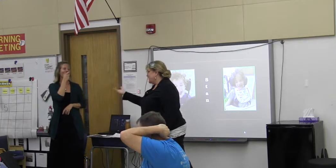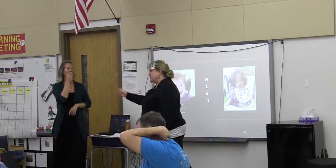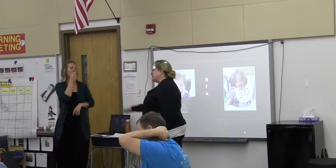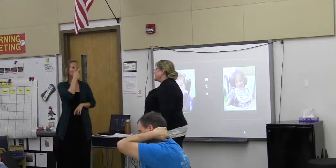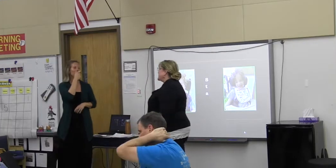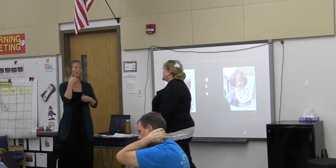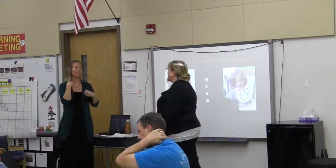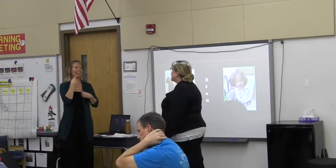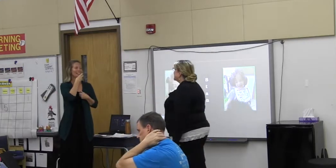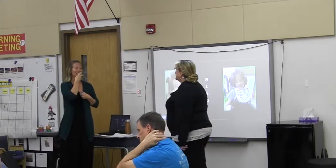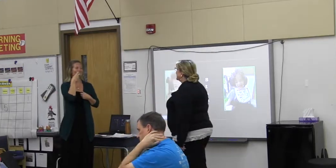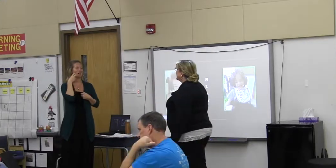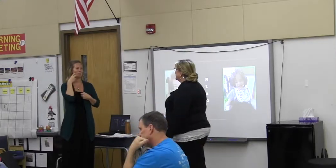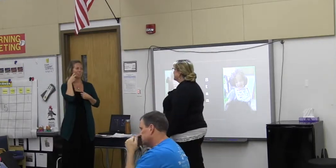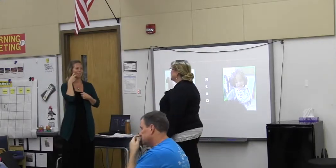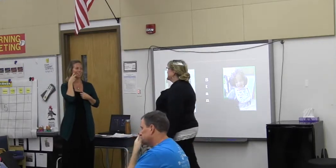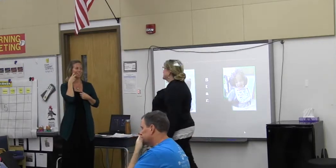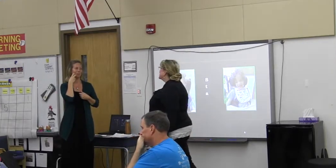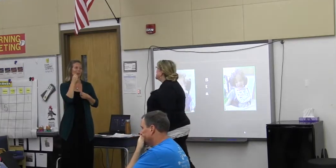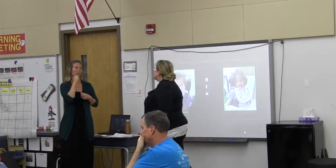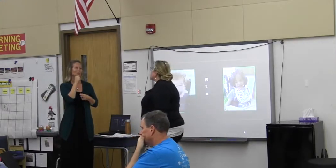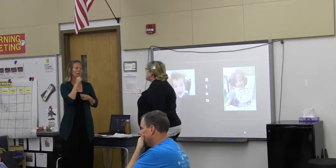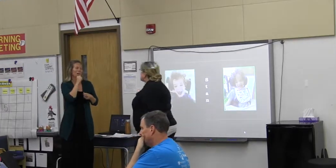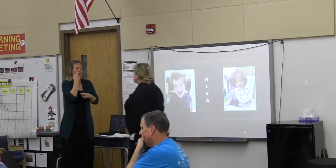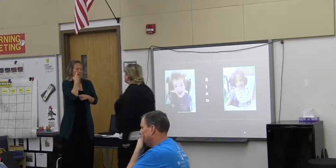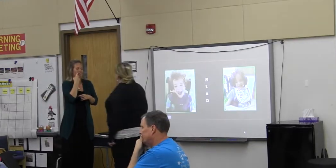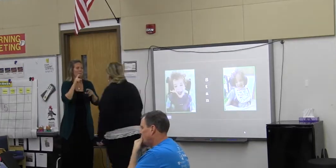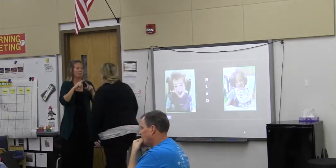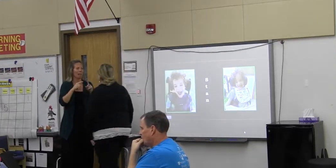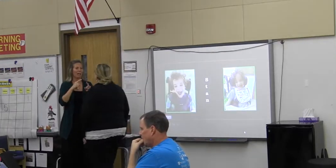I can't even remember.